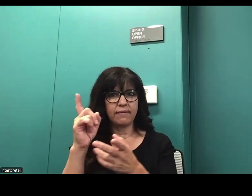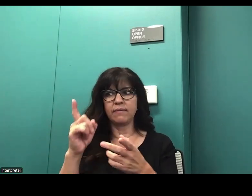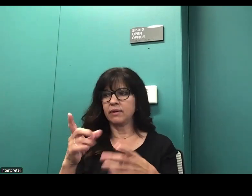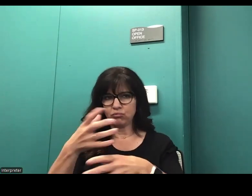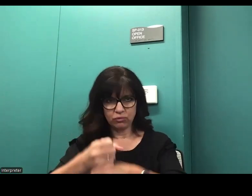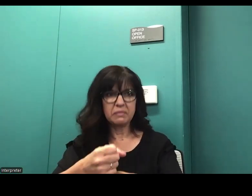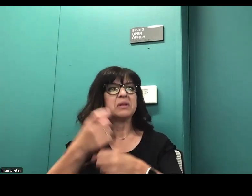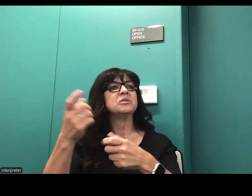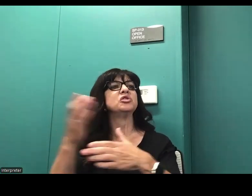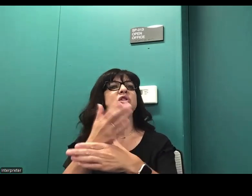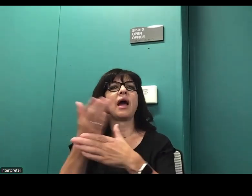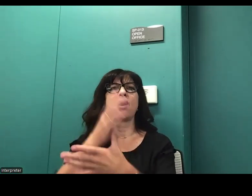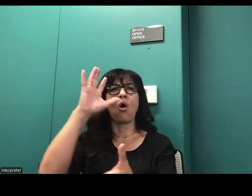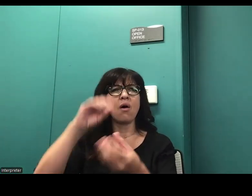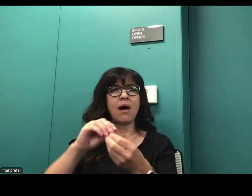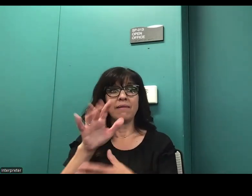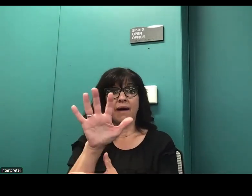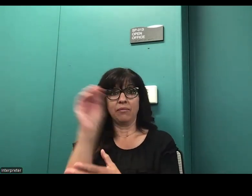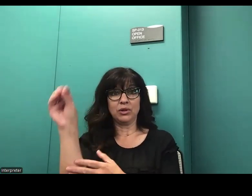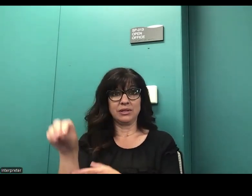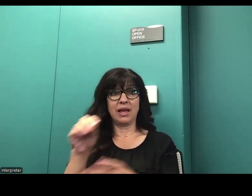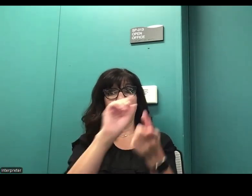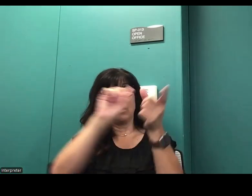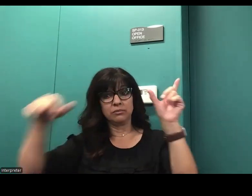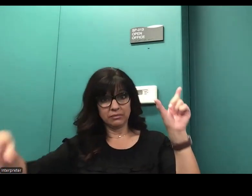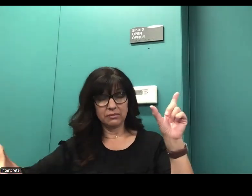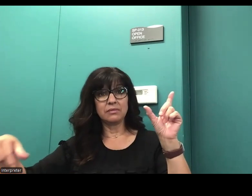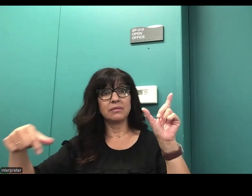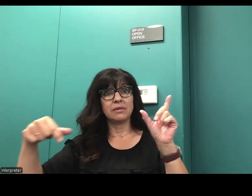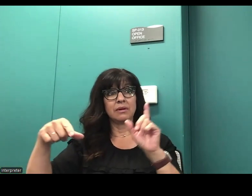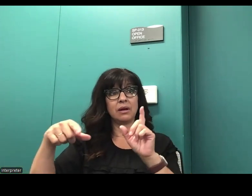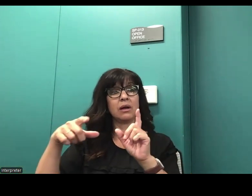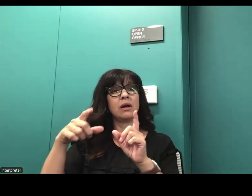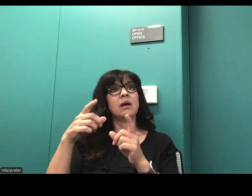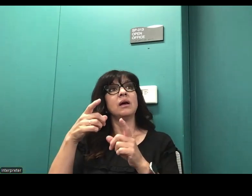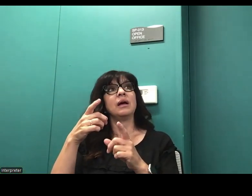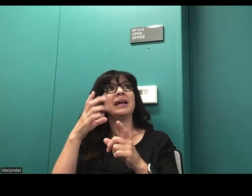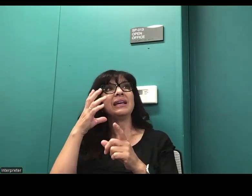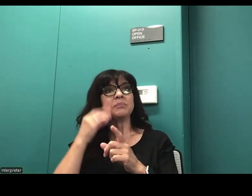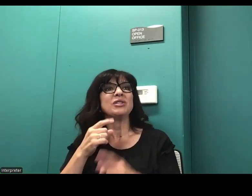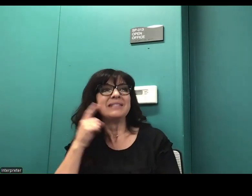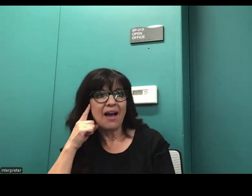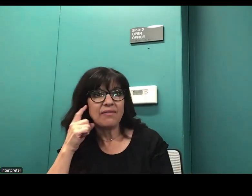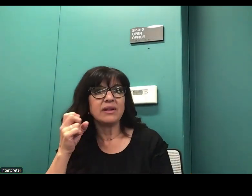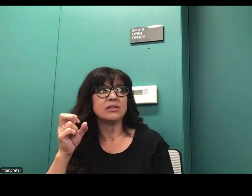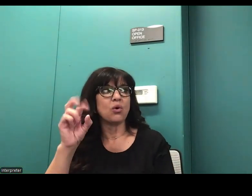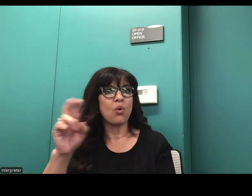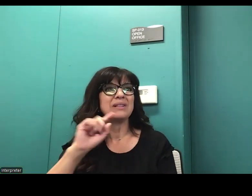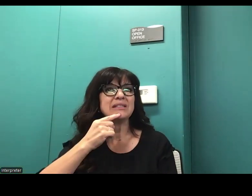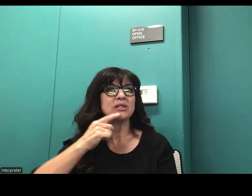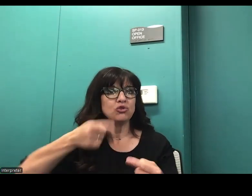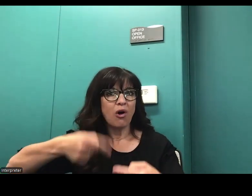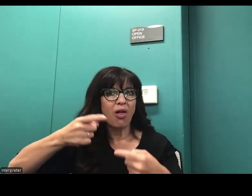and that's that overall 5% of LGBTQ plus youth reported experiencing deafness or serious